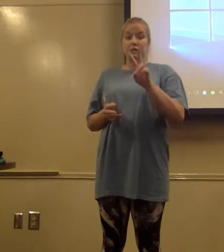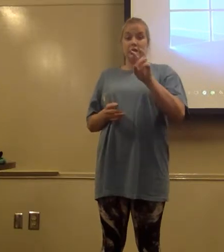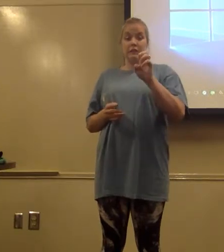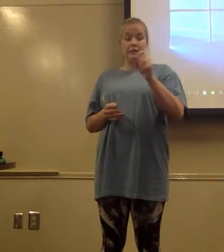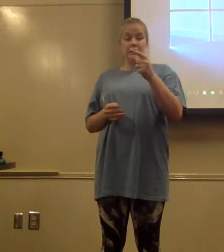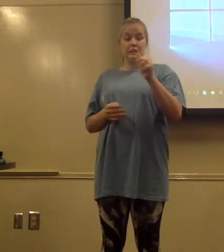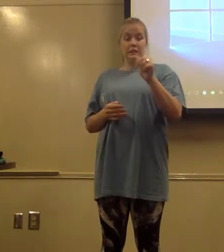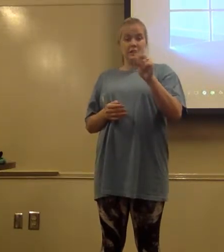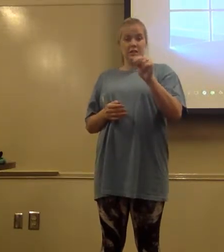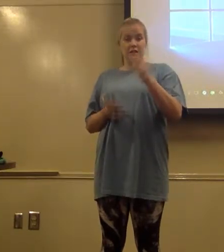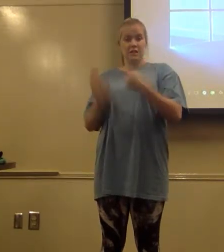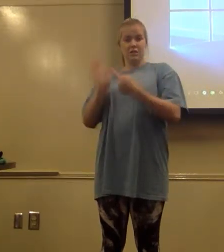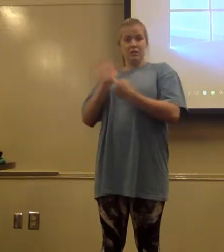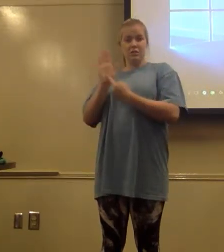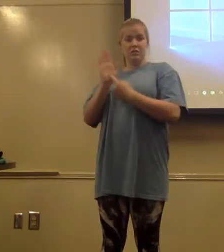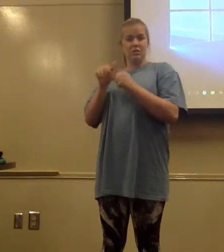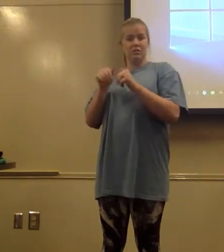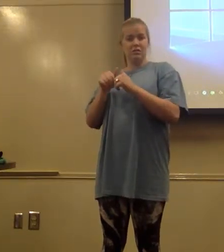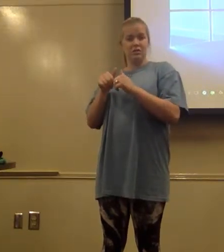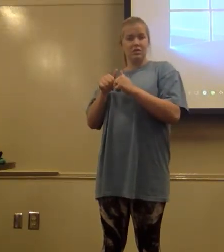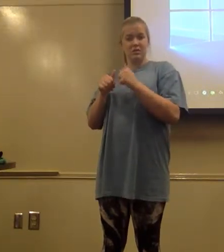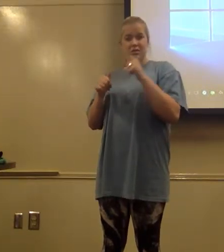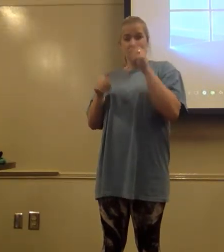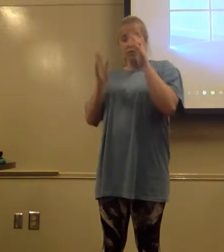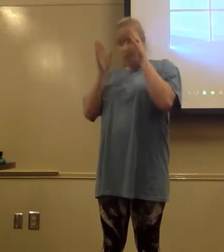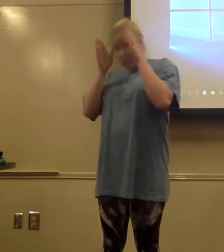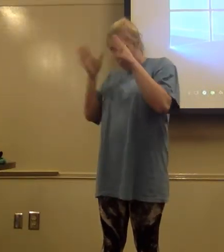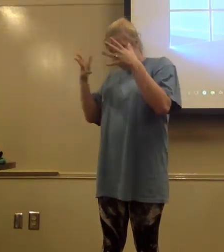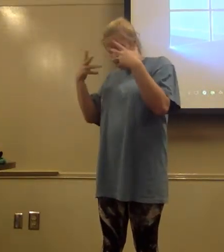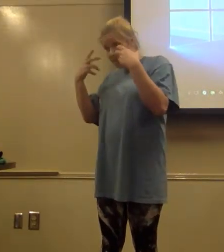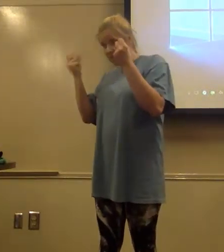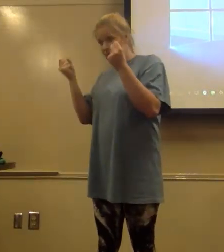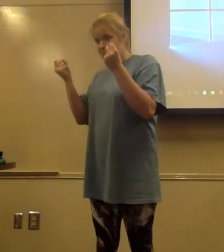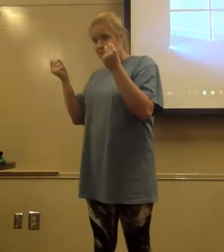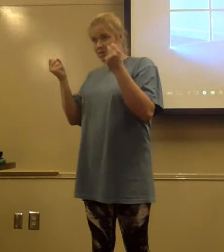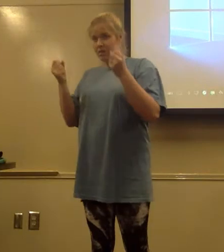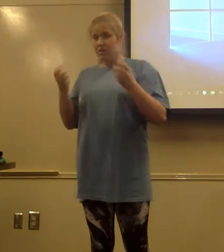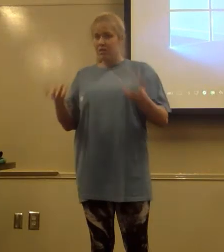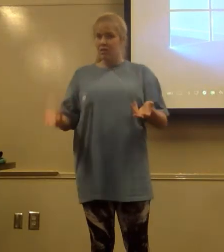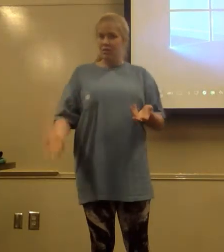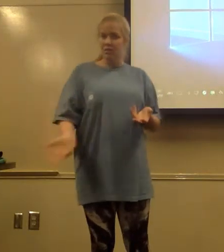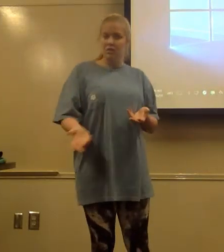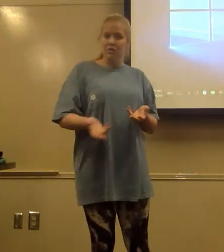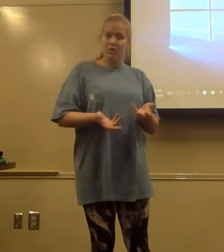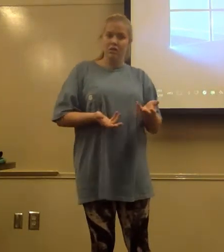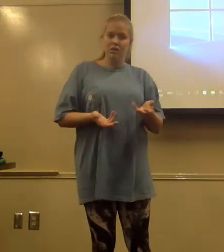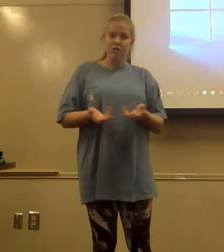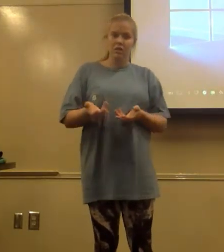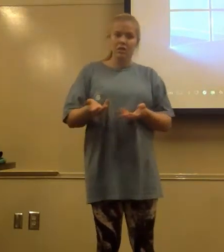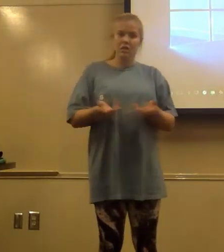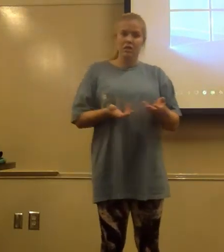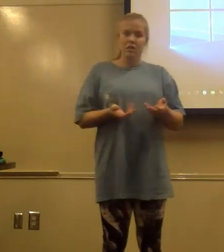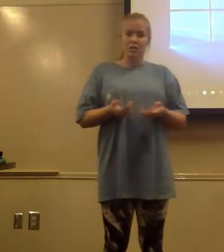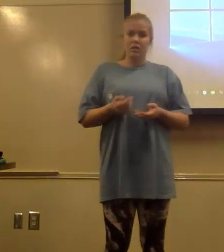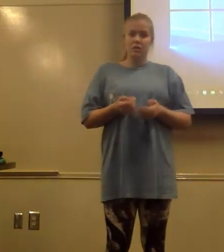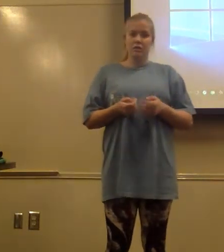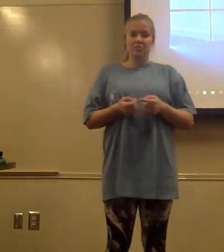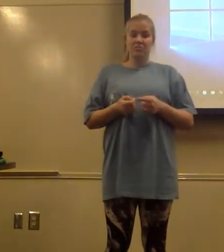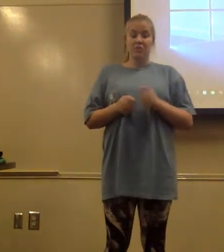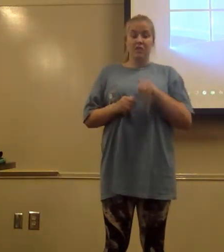should focus on health? Or, because what I'm trying to say is the mainstream think we're really wacky and that kind of thing. Do you